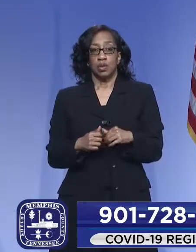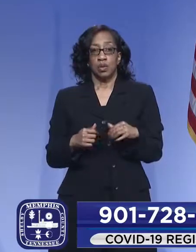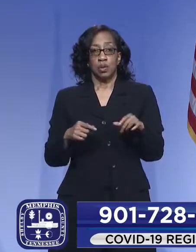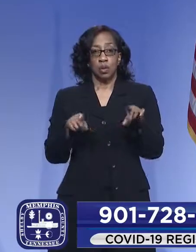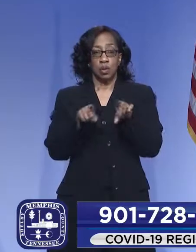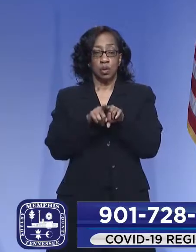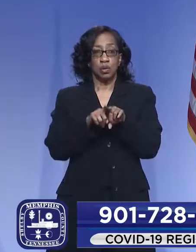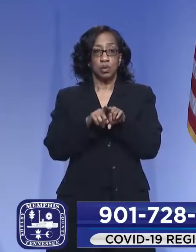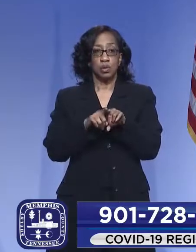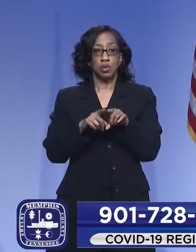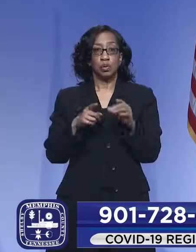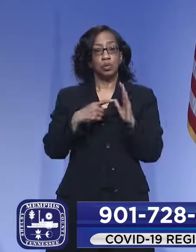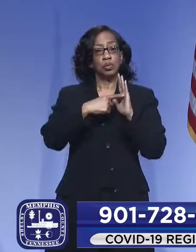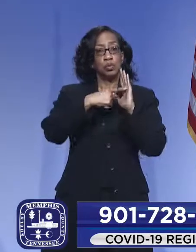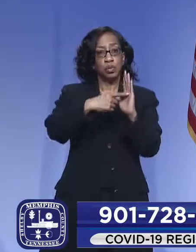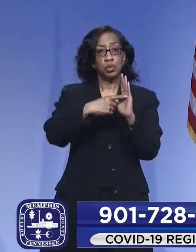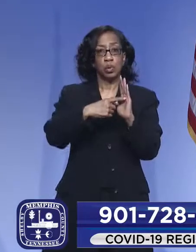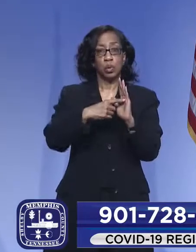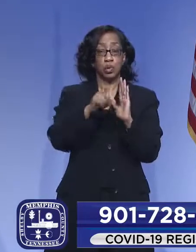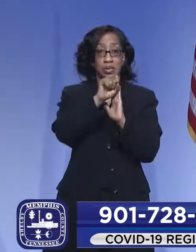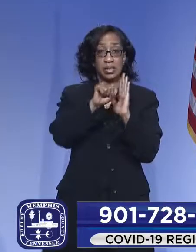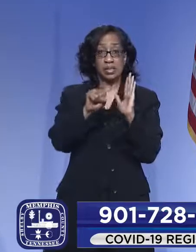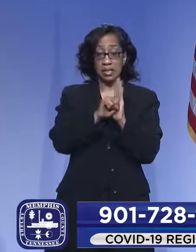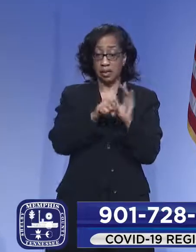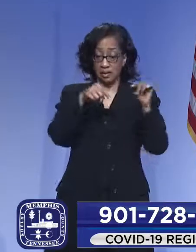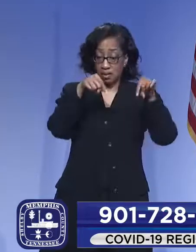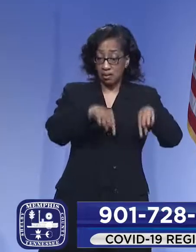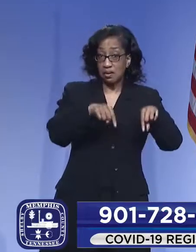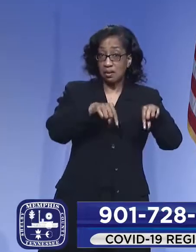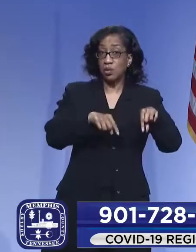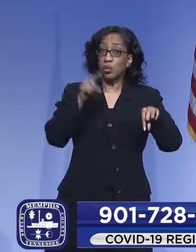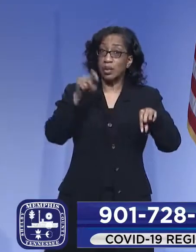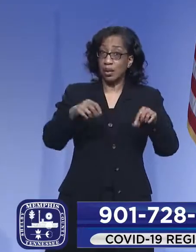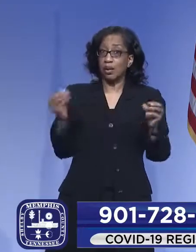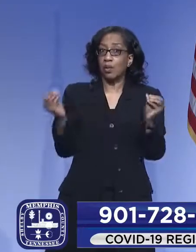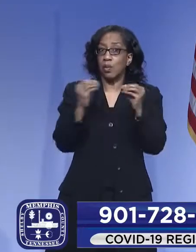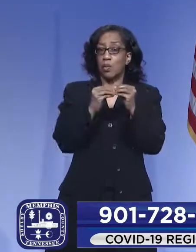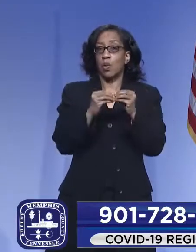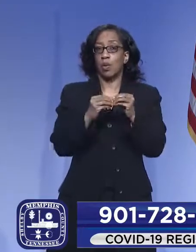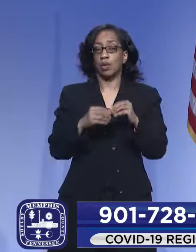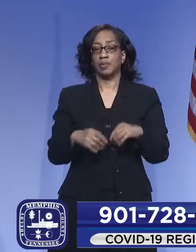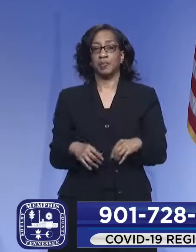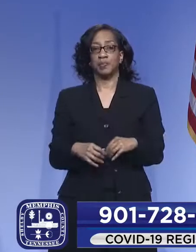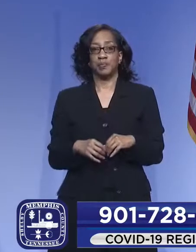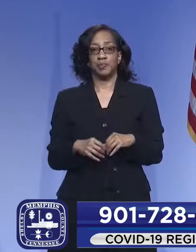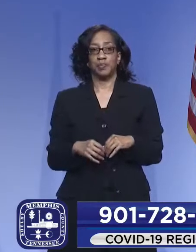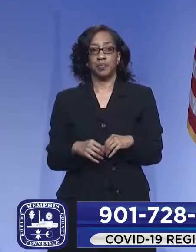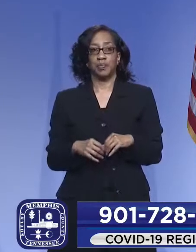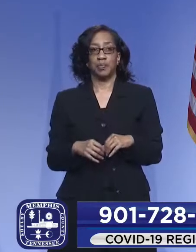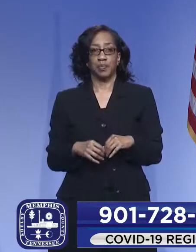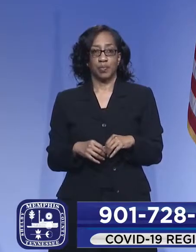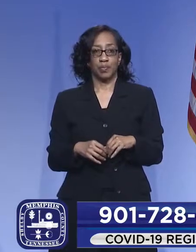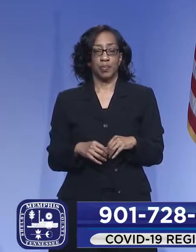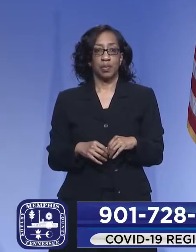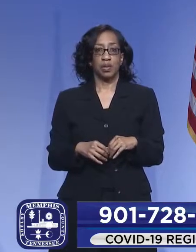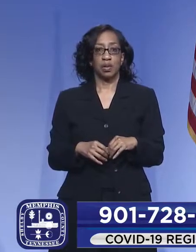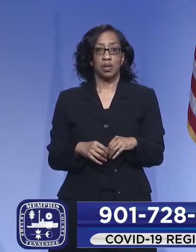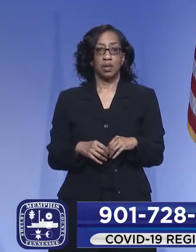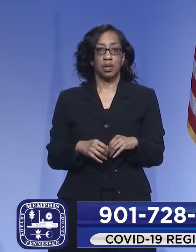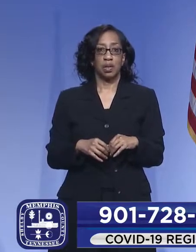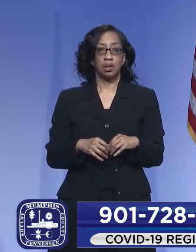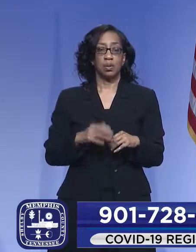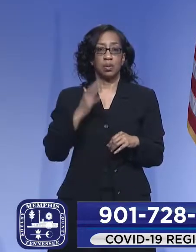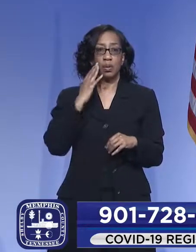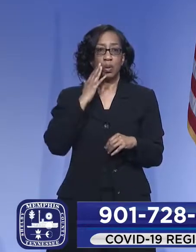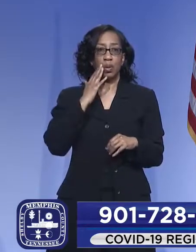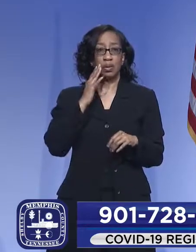signal here in Memphis and Shelby County. We're not ashamed to say our folks could use a couple of days break.